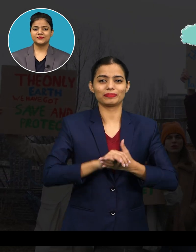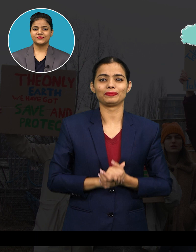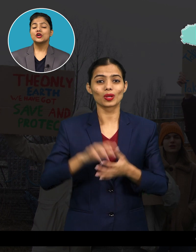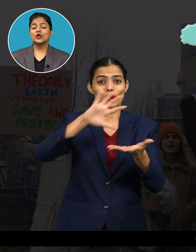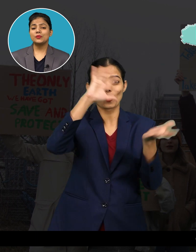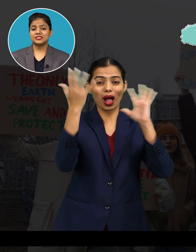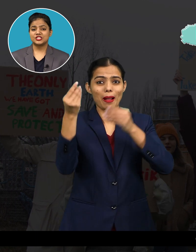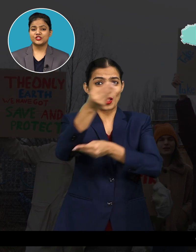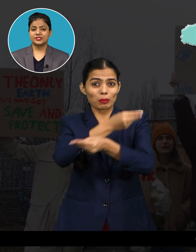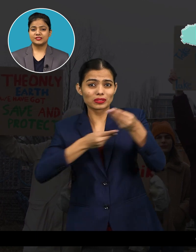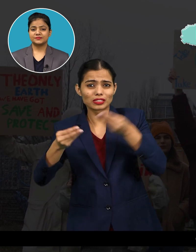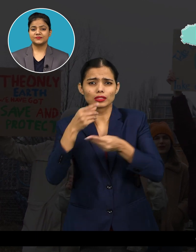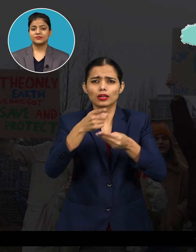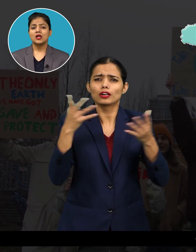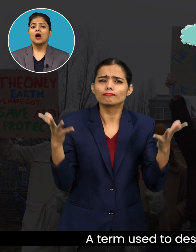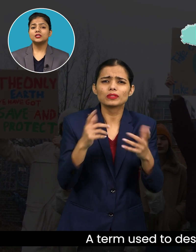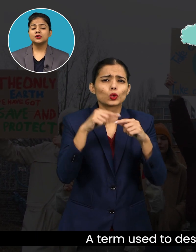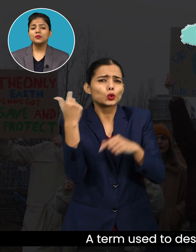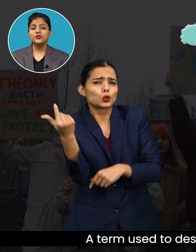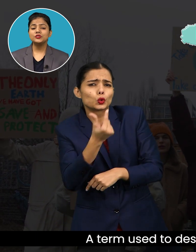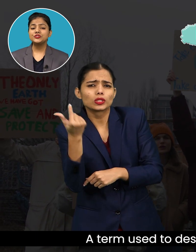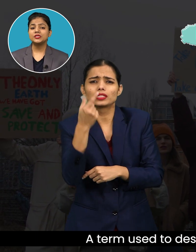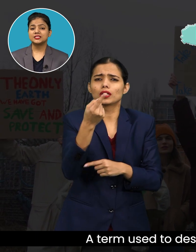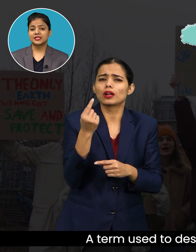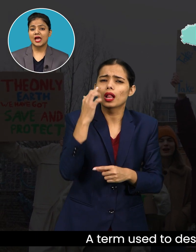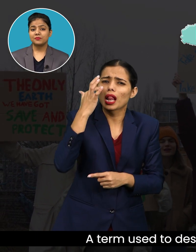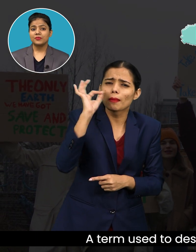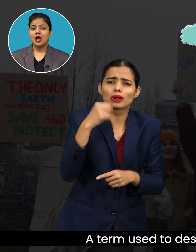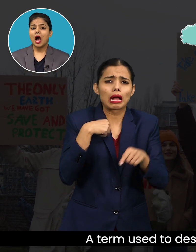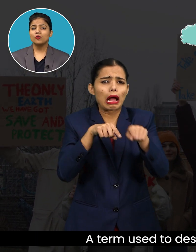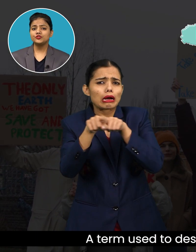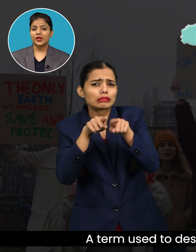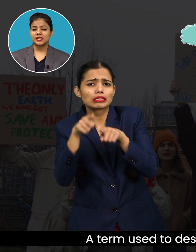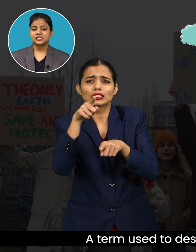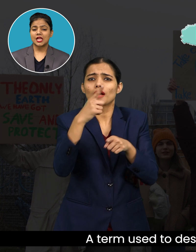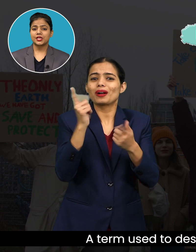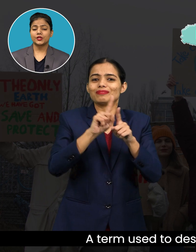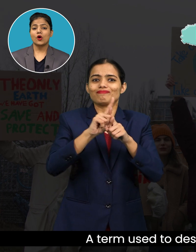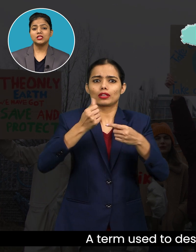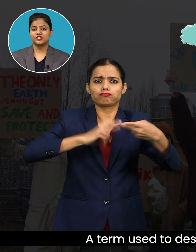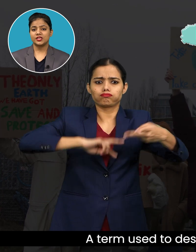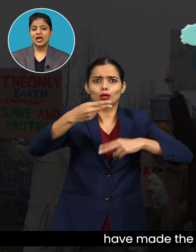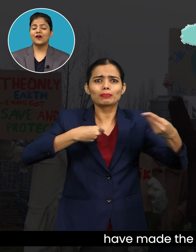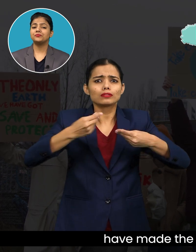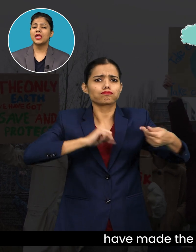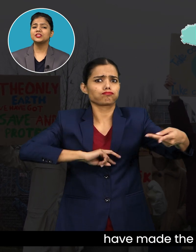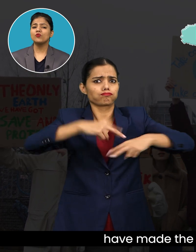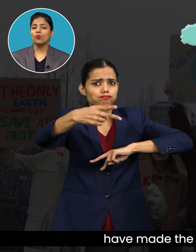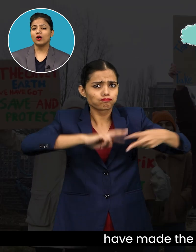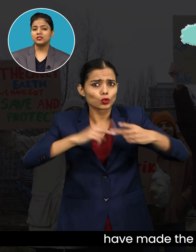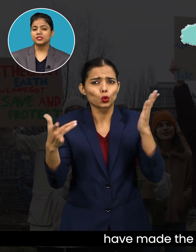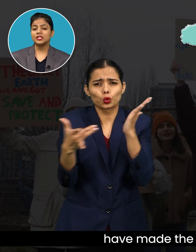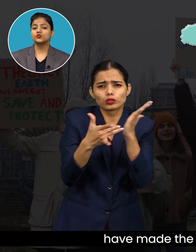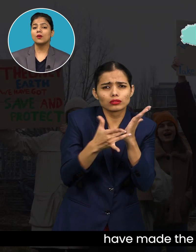Keywords. Globalization, a term used to describe how trade and technology have made